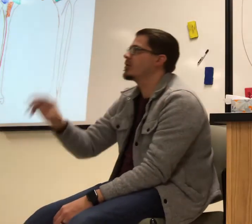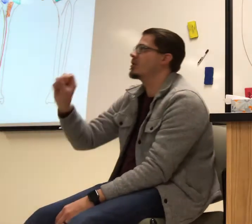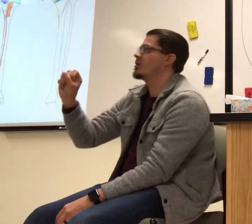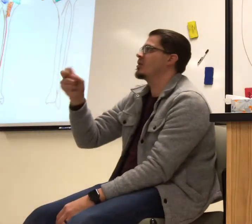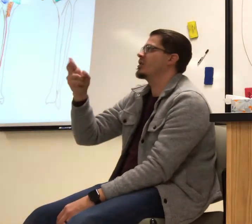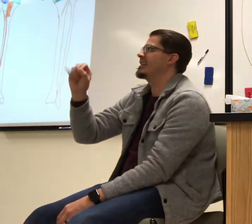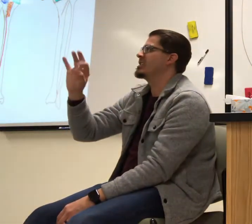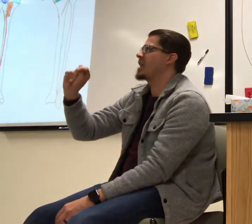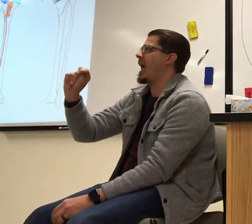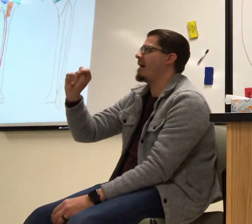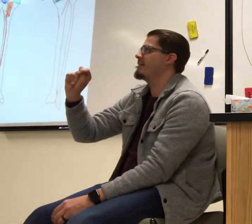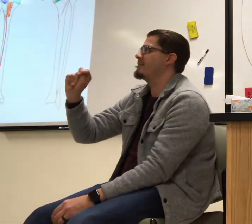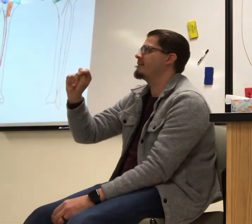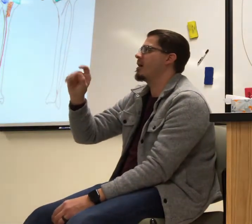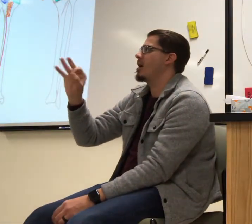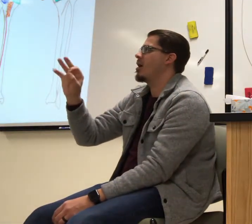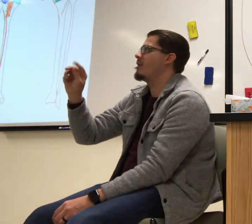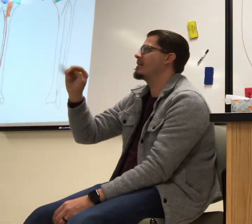of tibia.